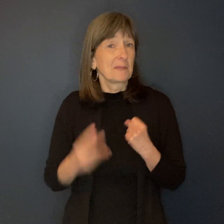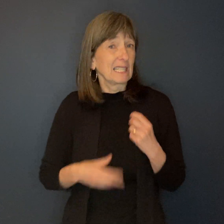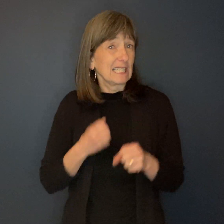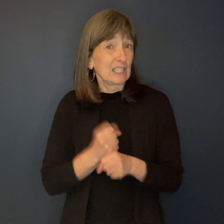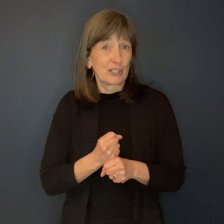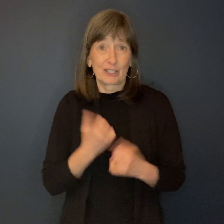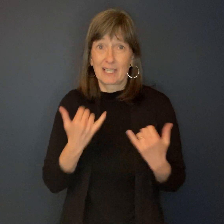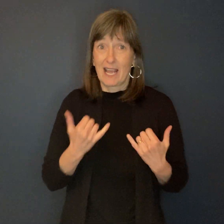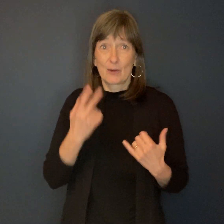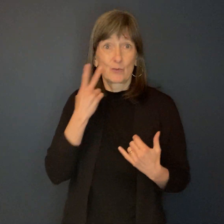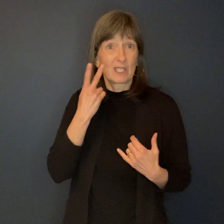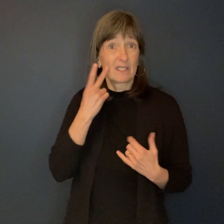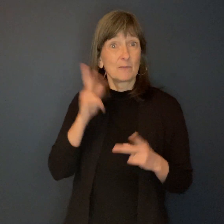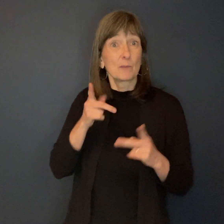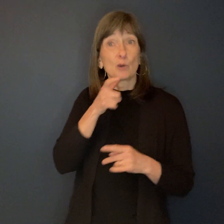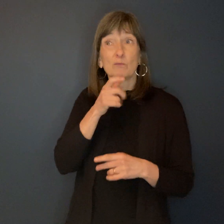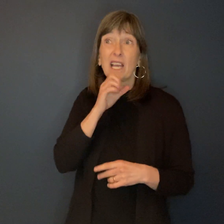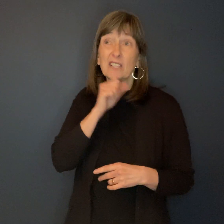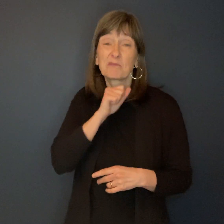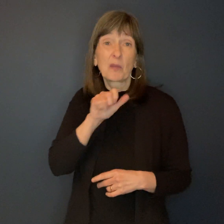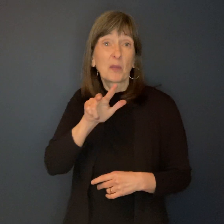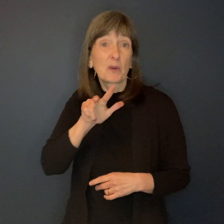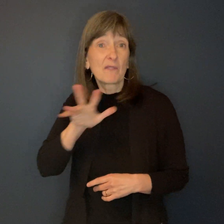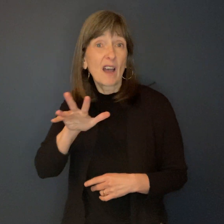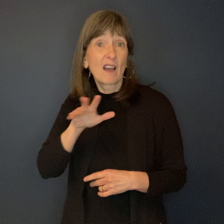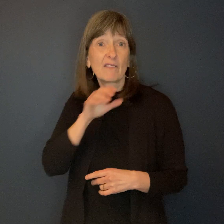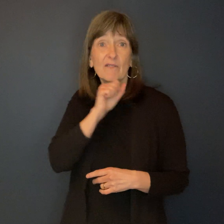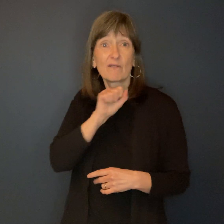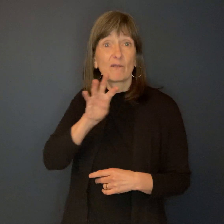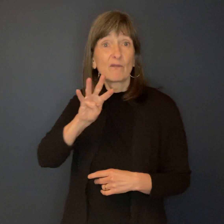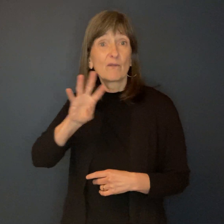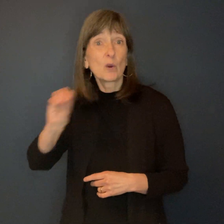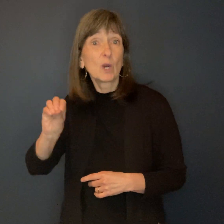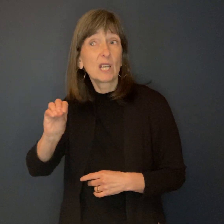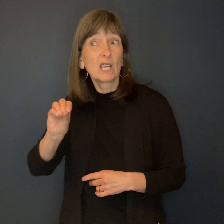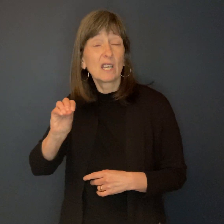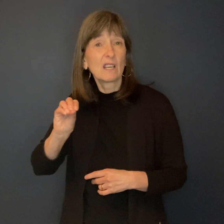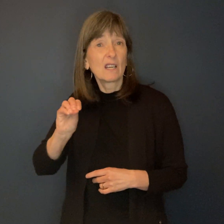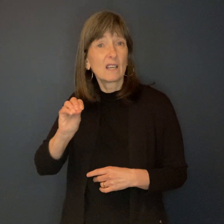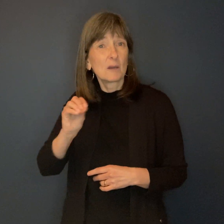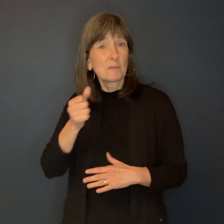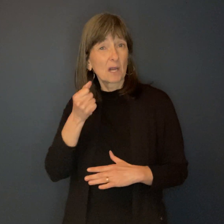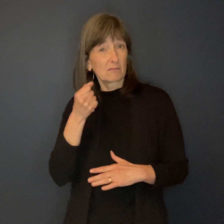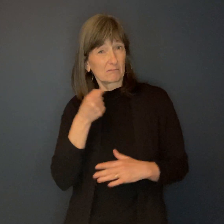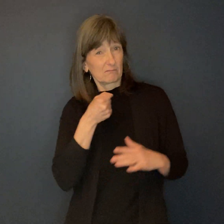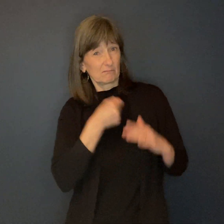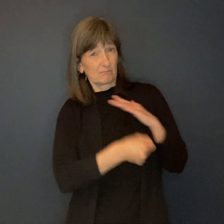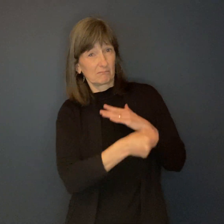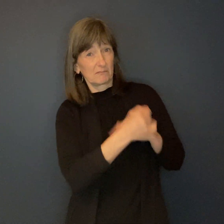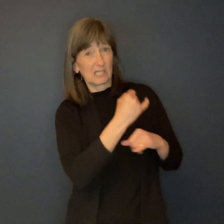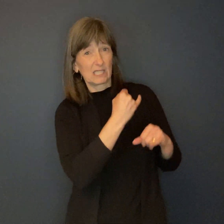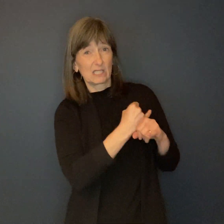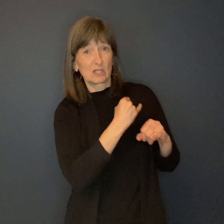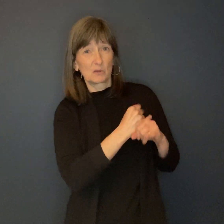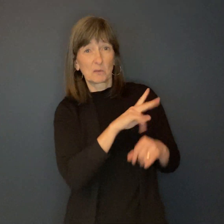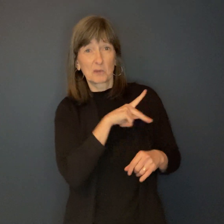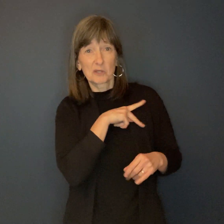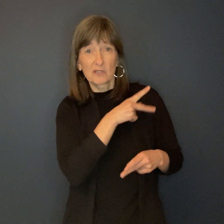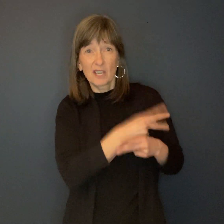old, ending up in end-of-life facilities and personal care homes and things